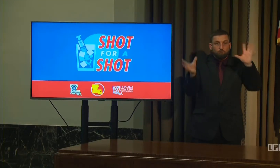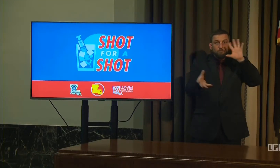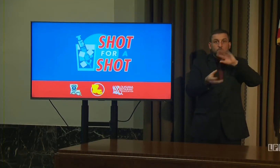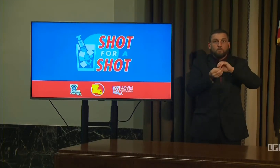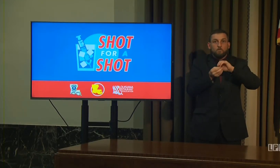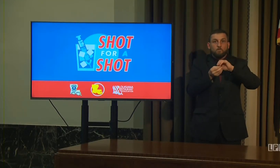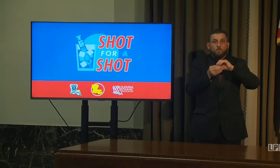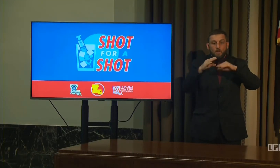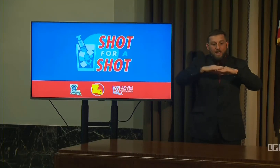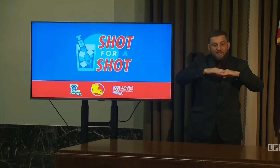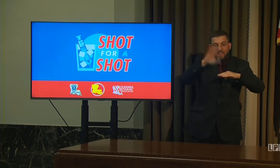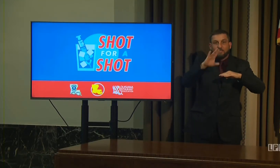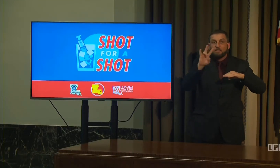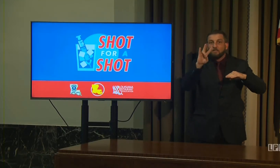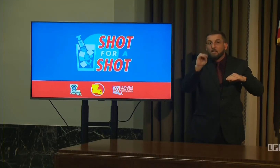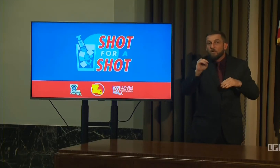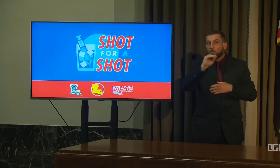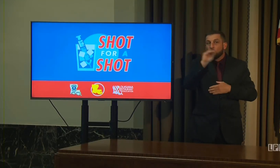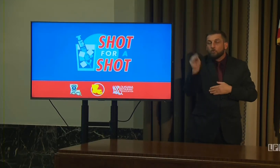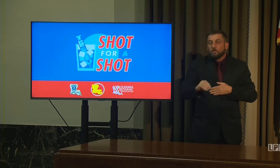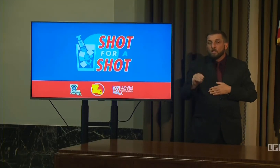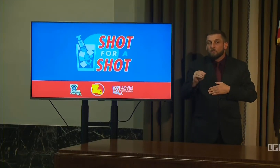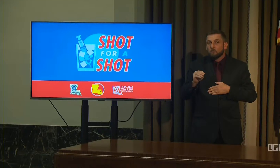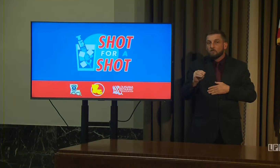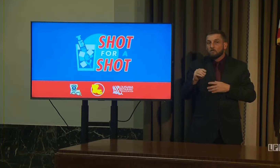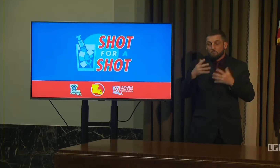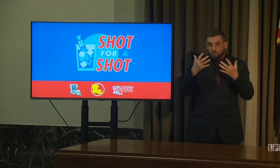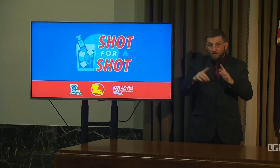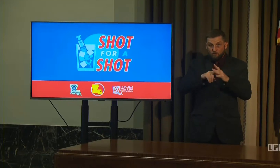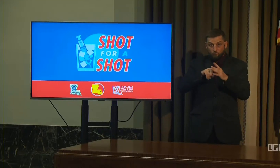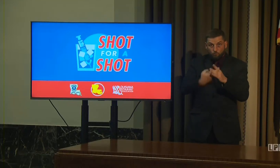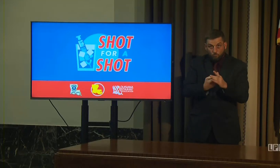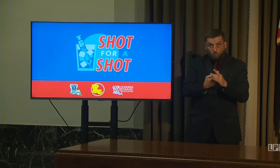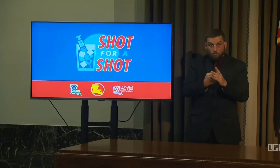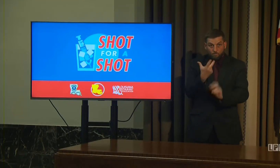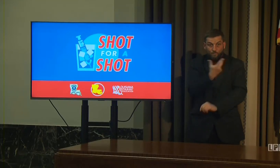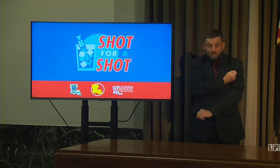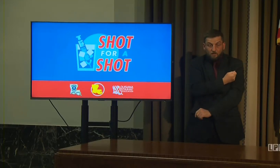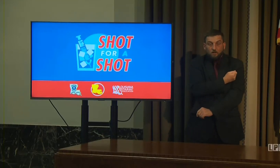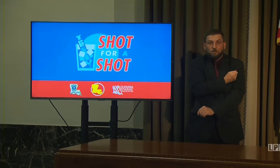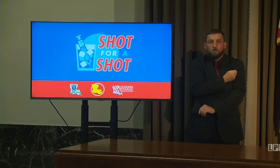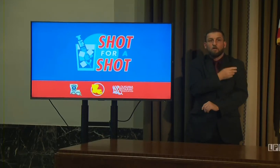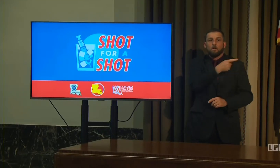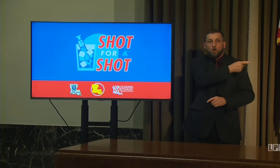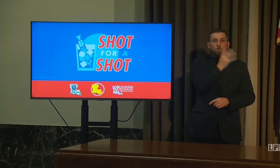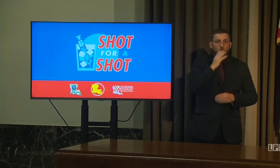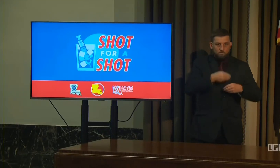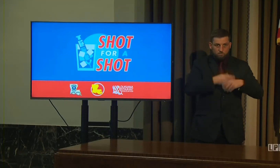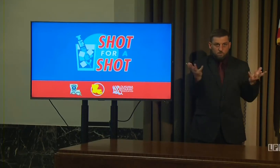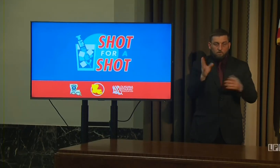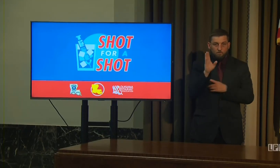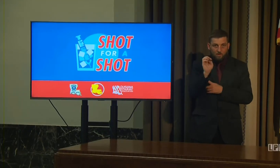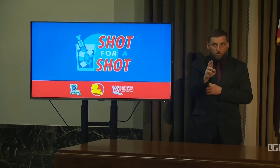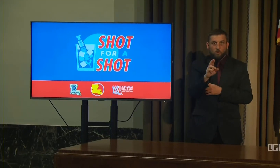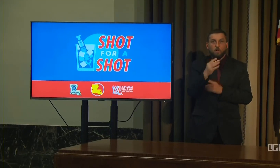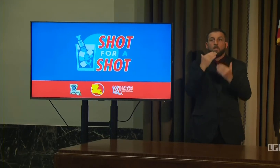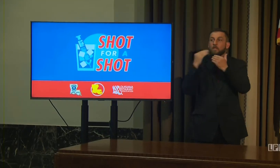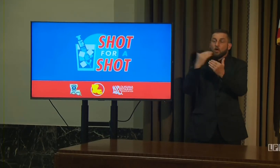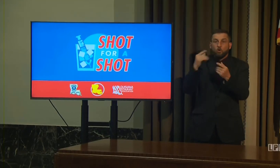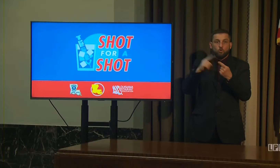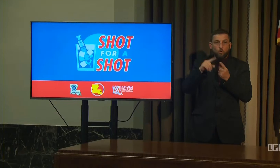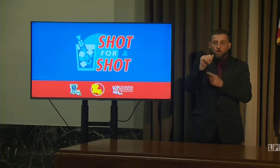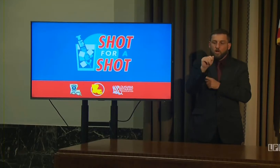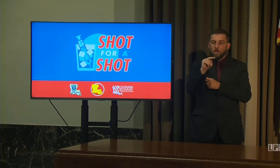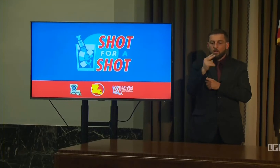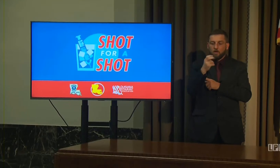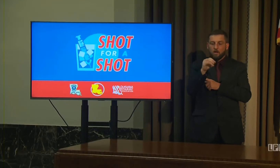of Americans at least partially vaccinated. So appreciate the folks at Anheuser-Busch for doing